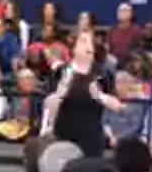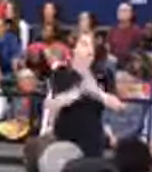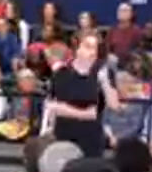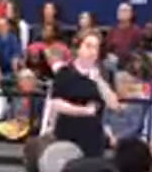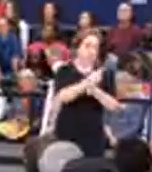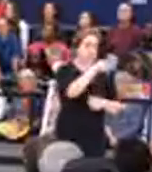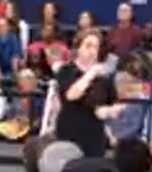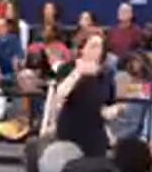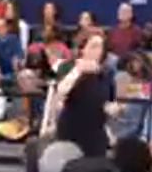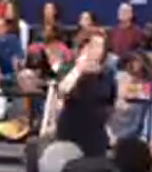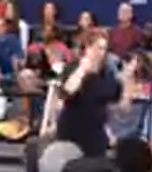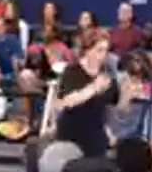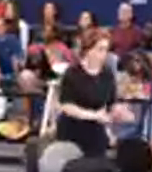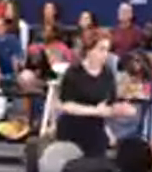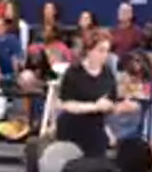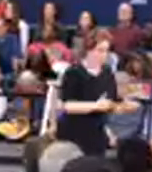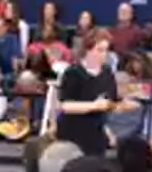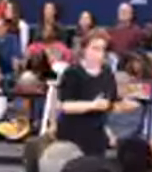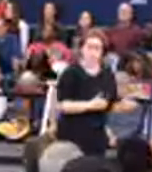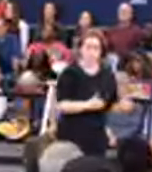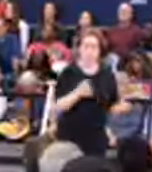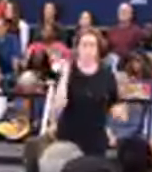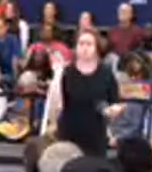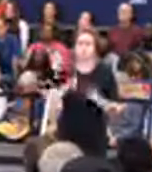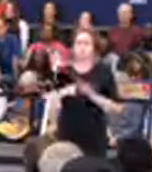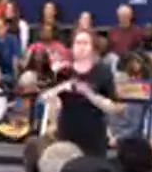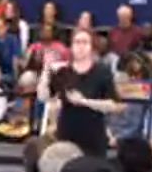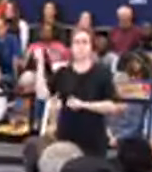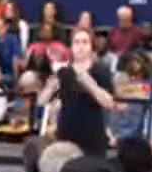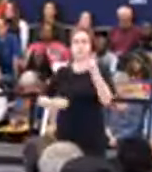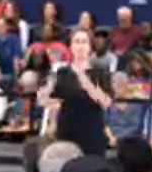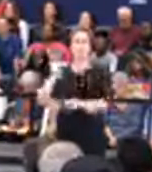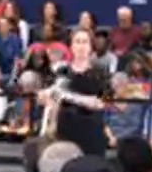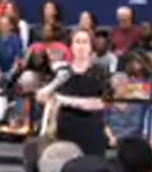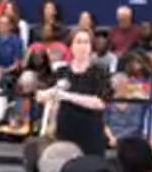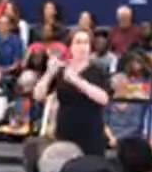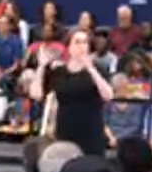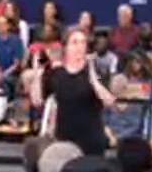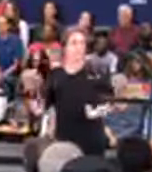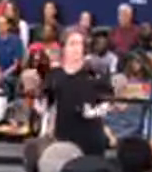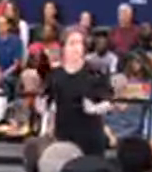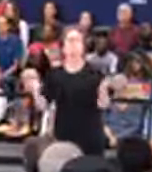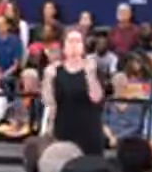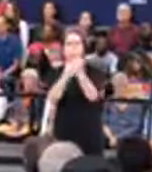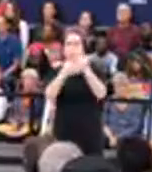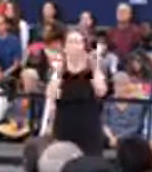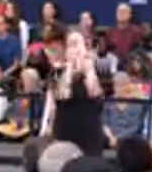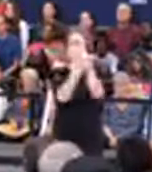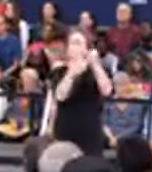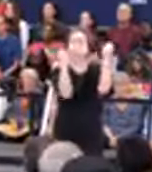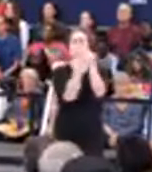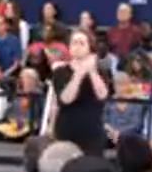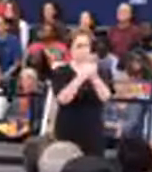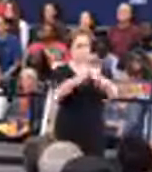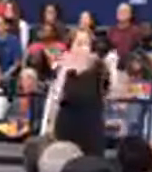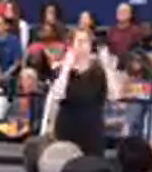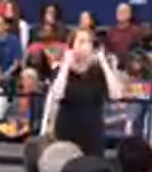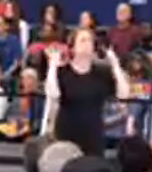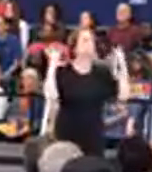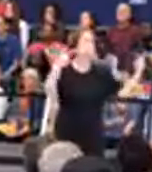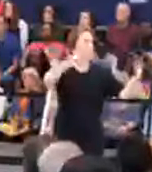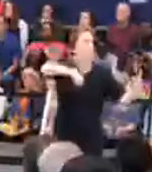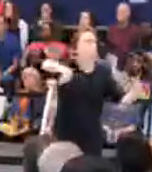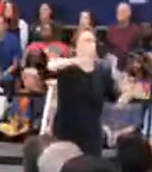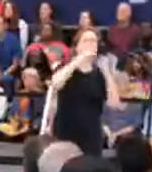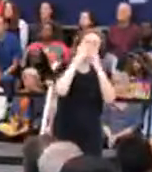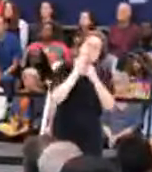from farmers to auto workers, I got you, he said. I see you.